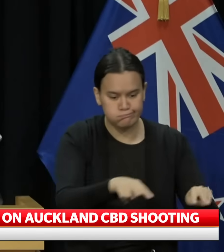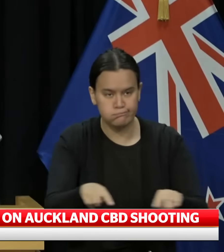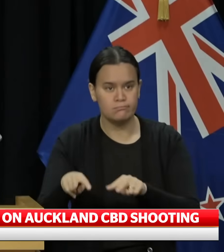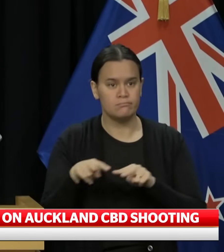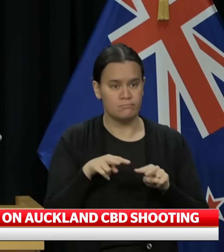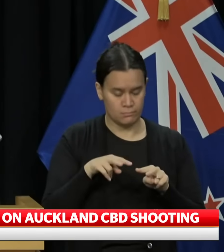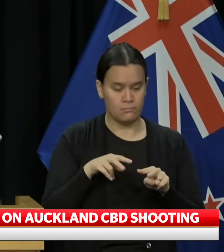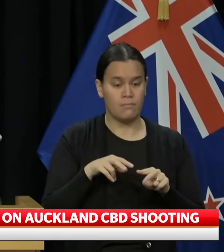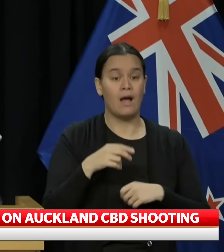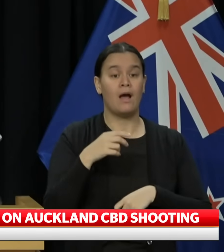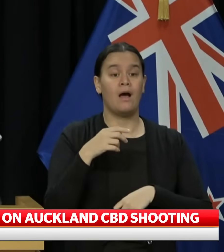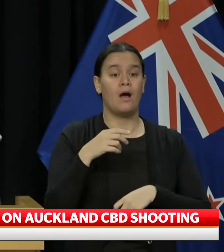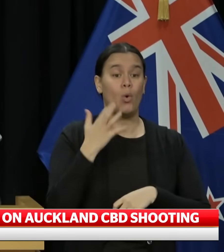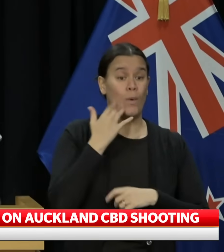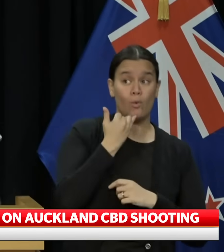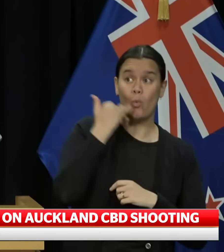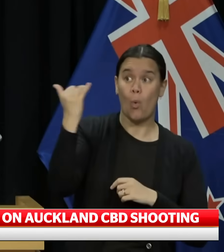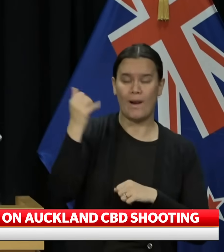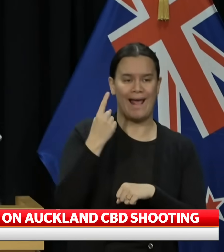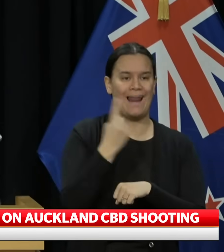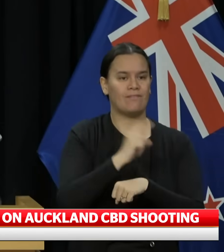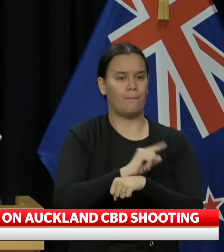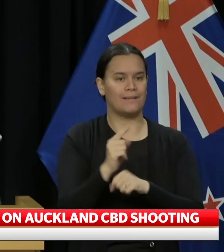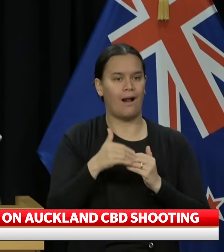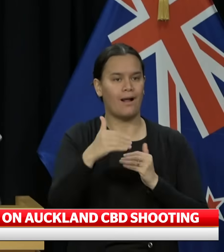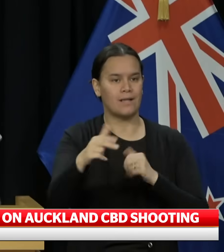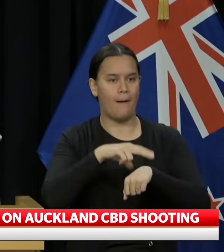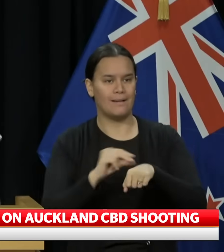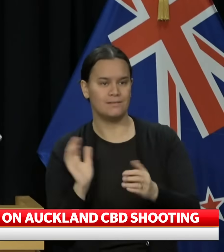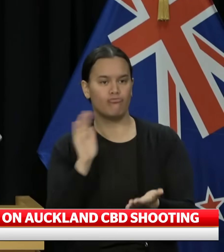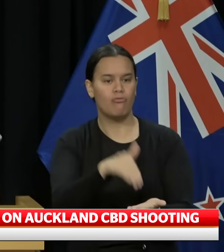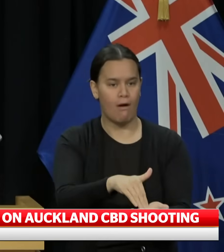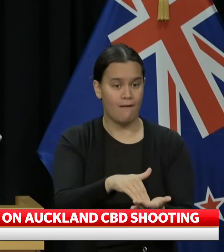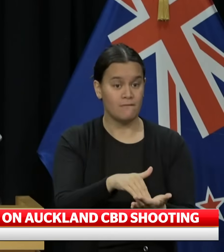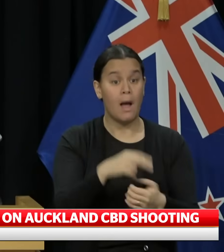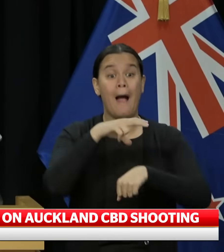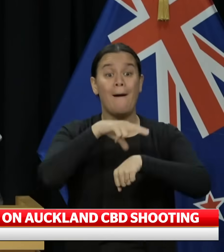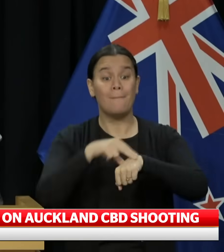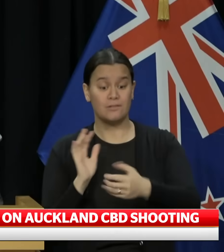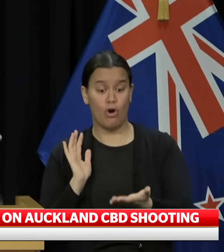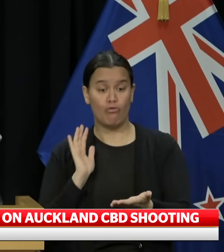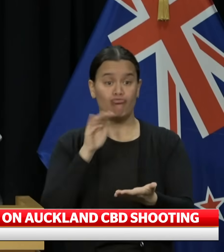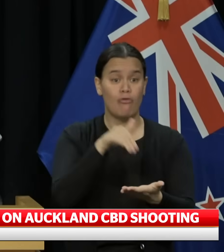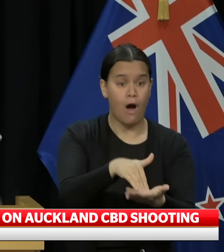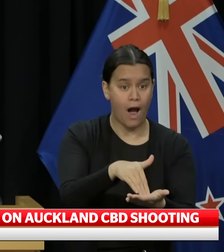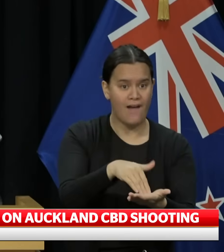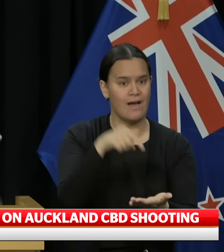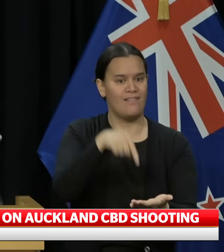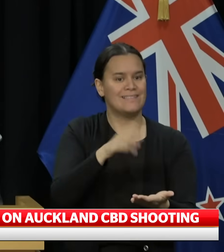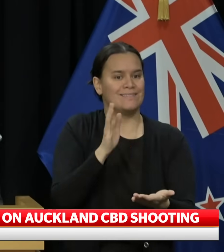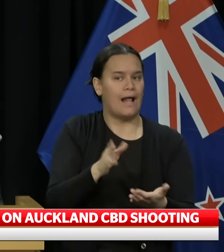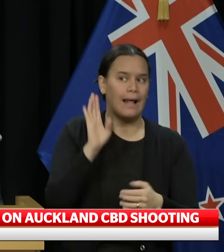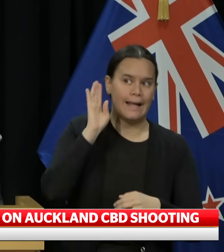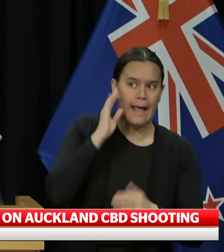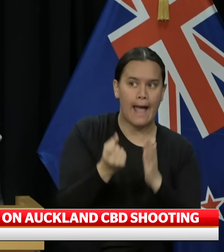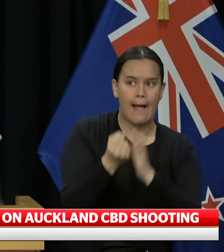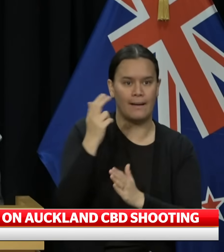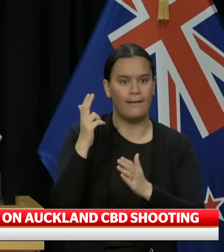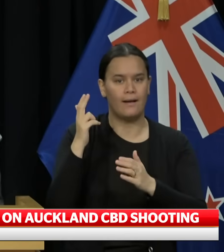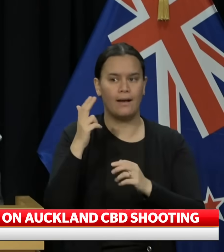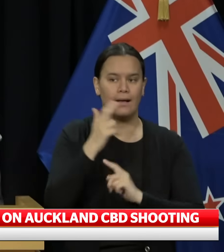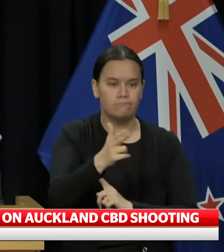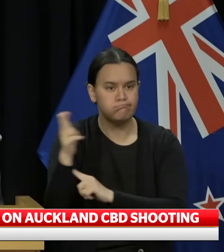On arriving, I'm advised that the police heard gunshot. The police first on the scene were hearing gunshots as they arrived on the scene. And as I